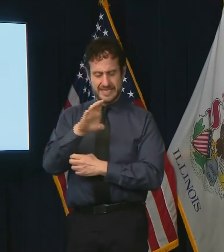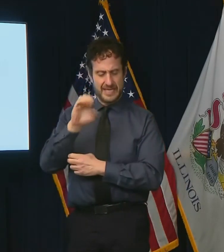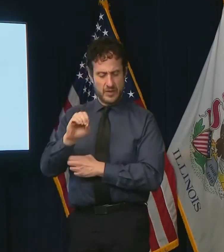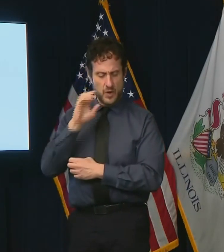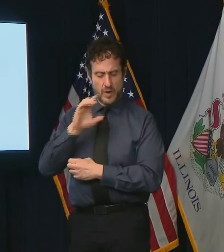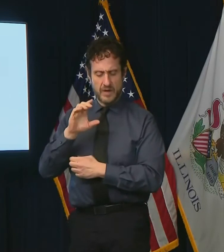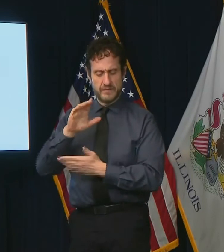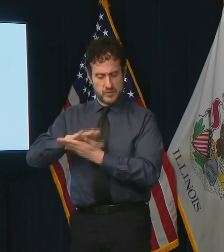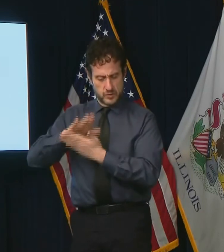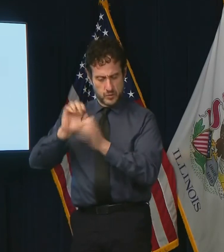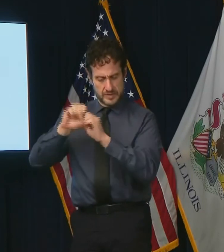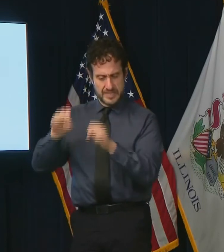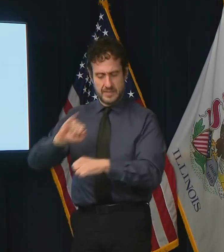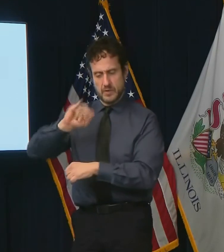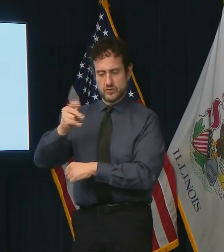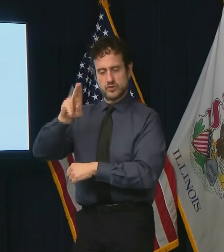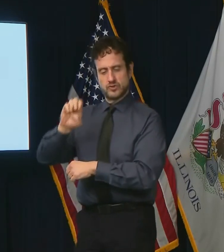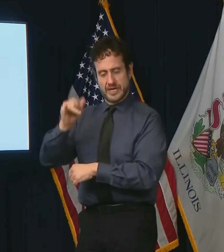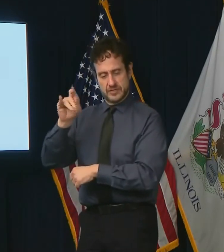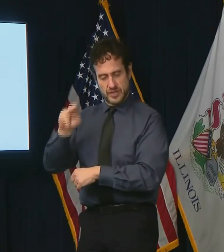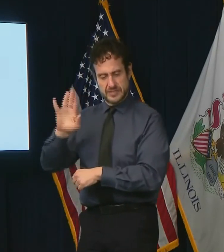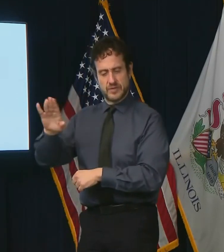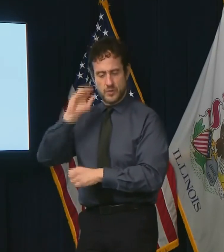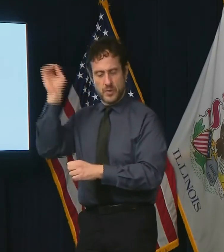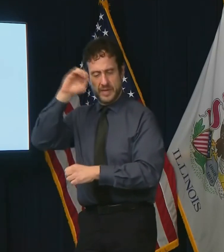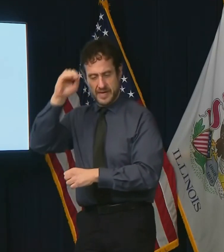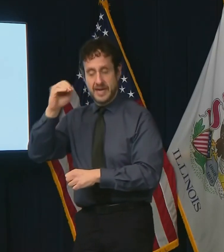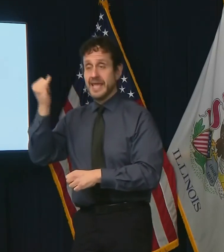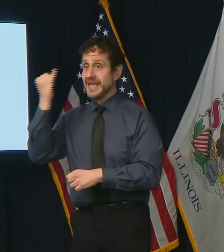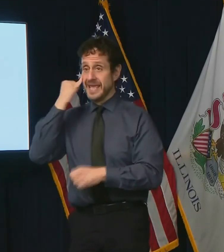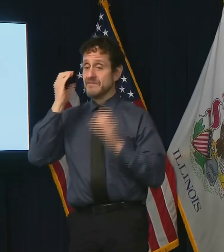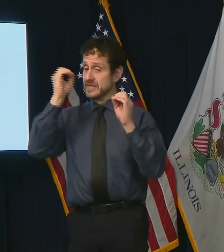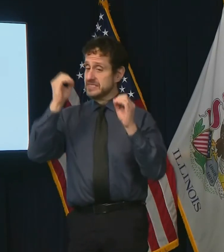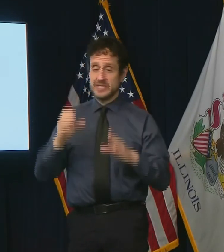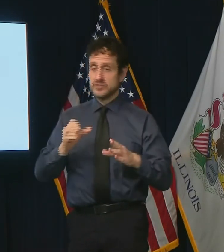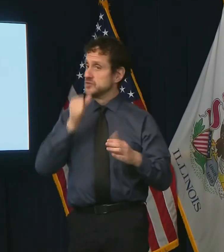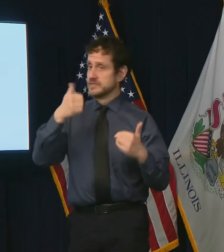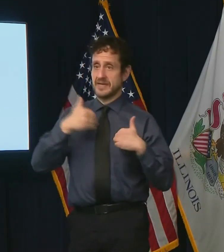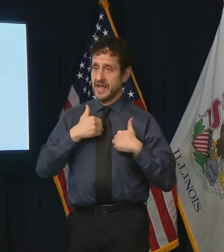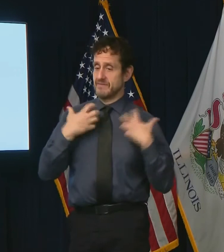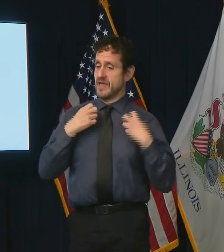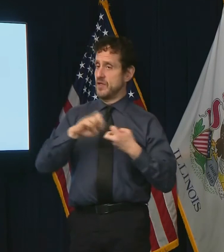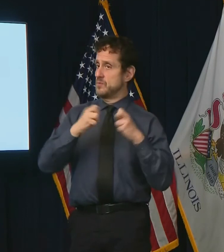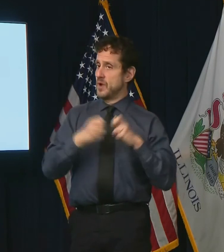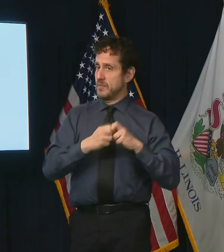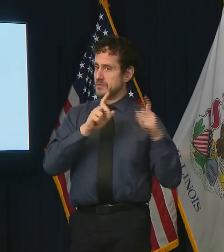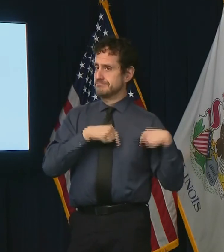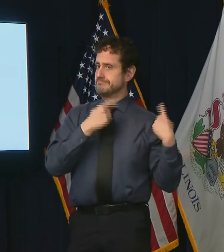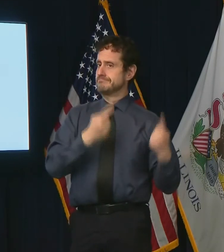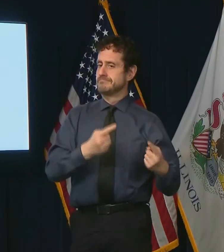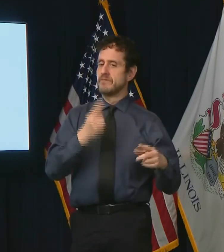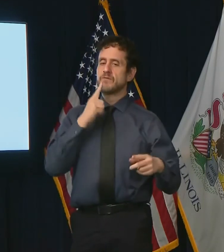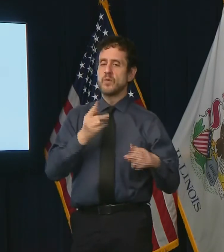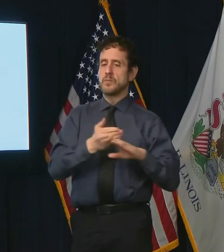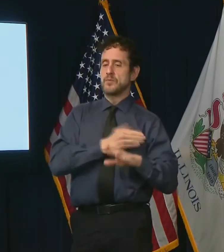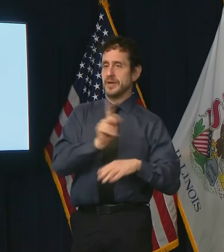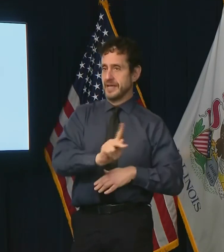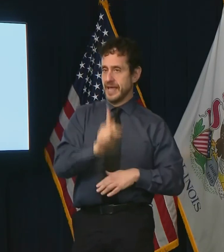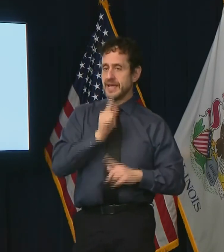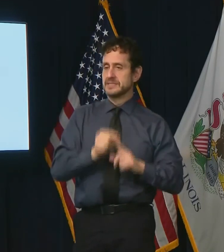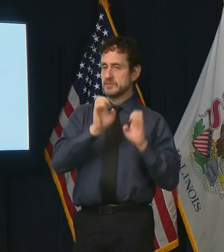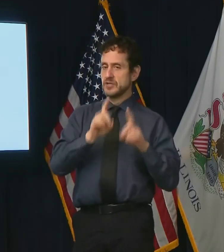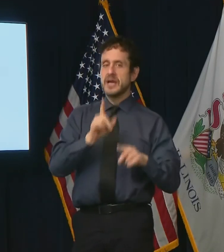CPS Janice Jackson's position that unless a teacher has a certified pre-existing condition in pre-K and special ed, they must